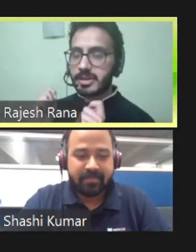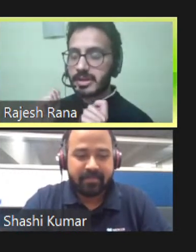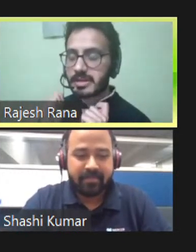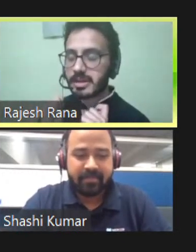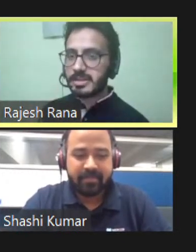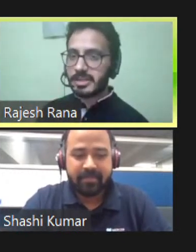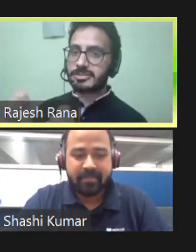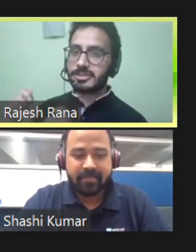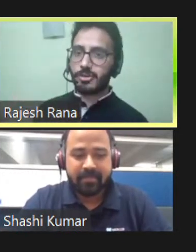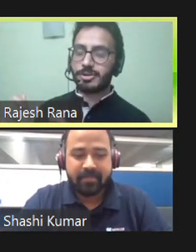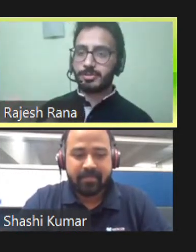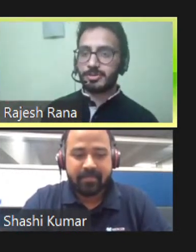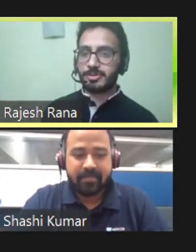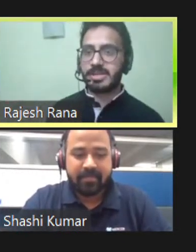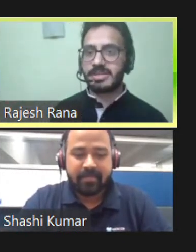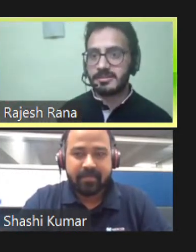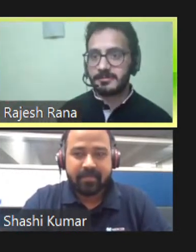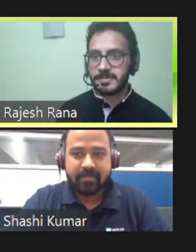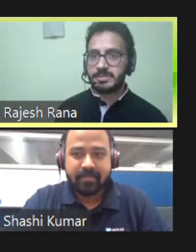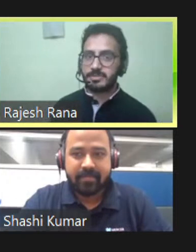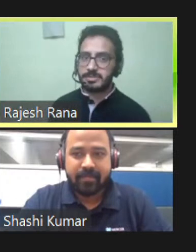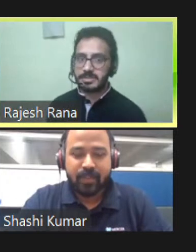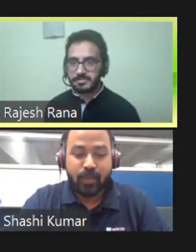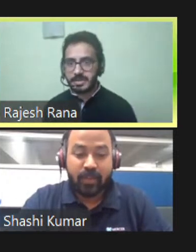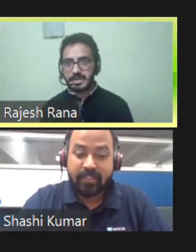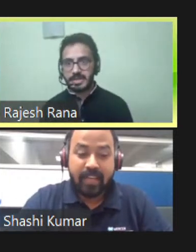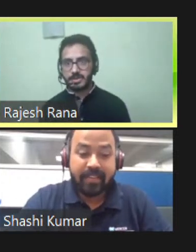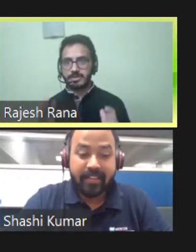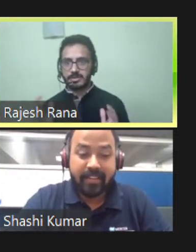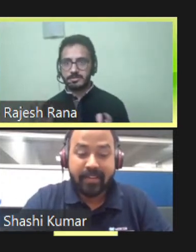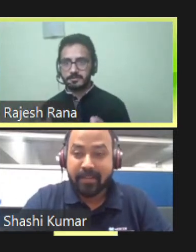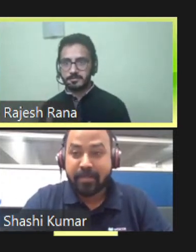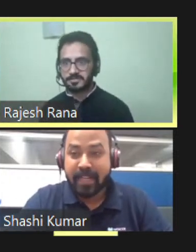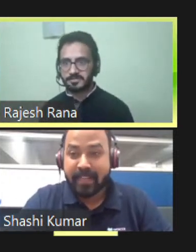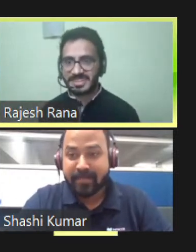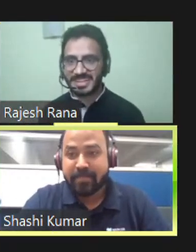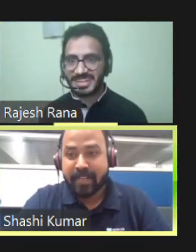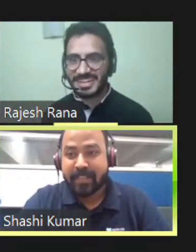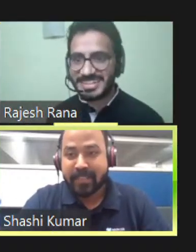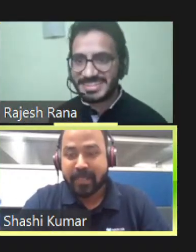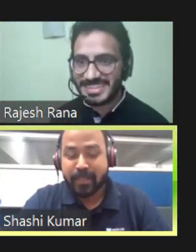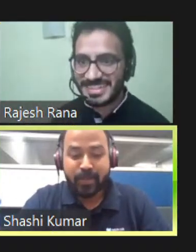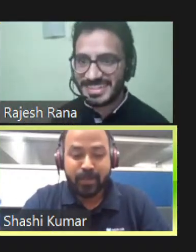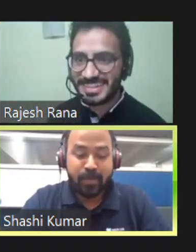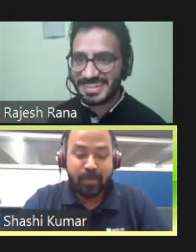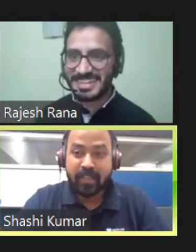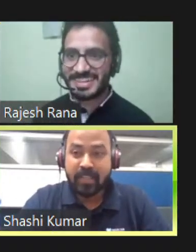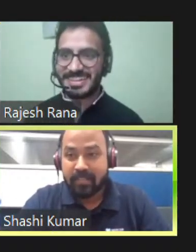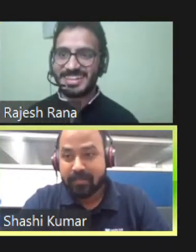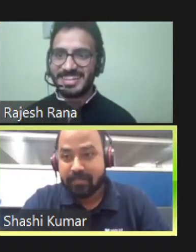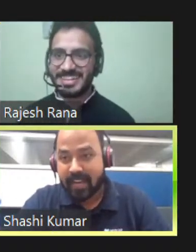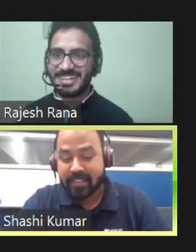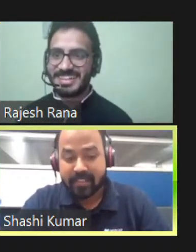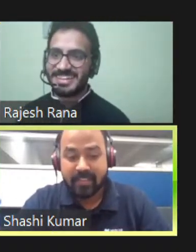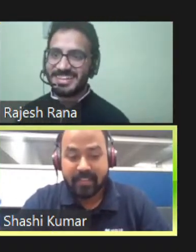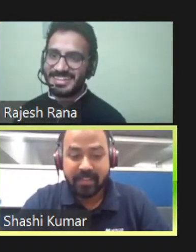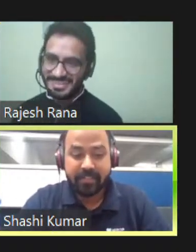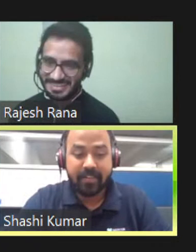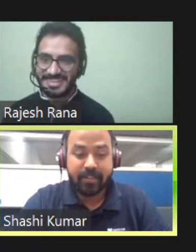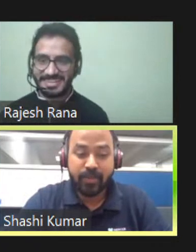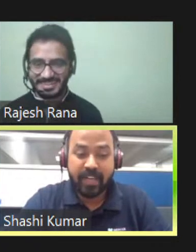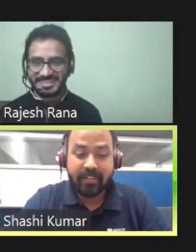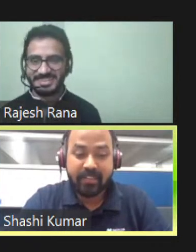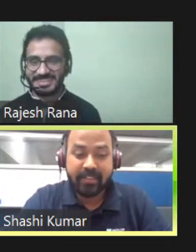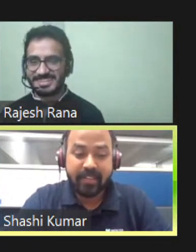He continuously contributed there. So that's a So there's, very I good. think, participant got to know about another fact